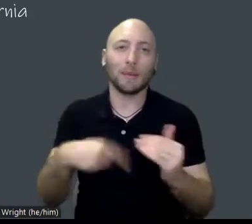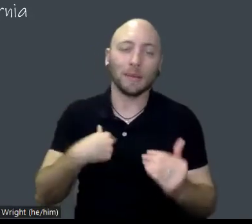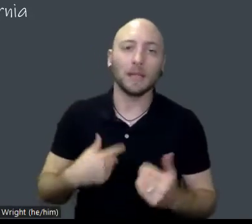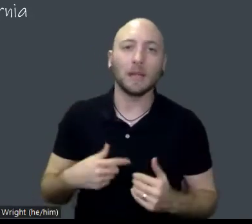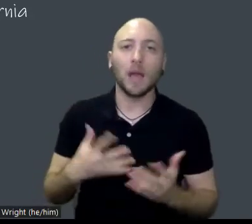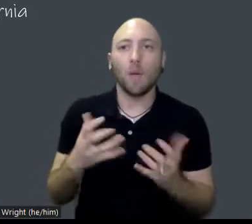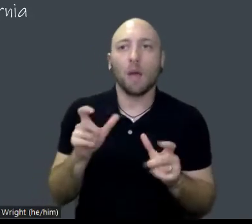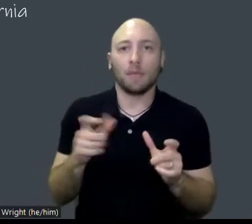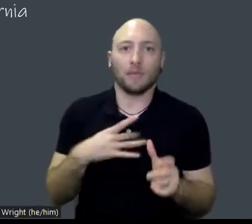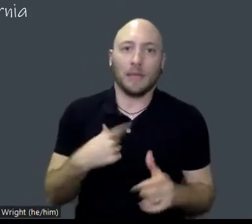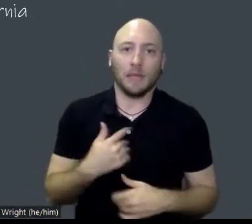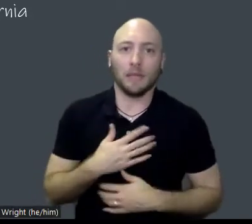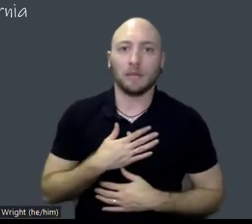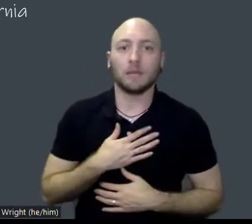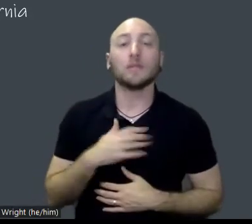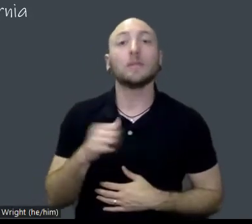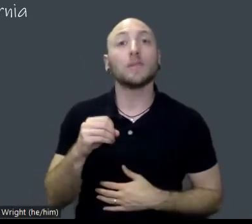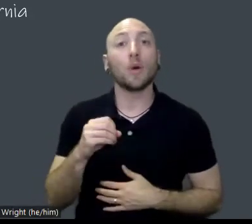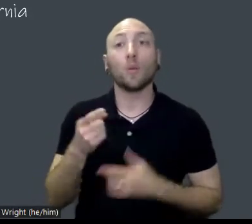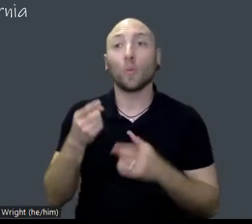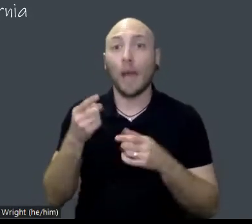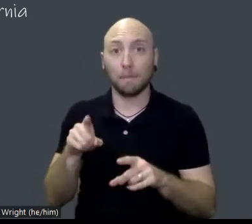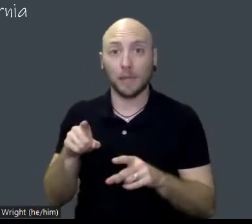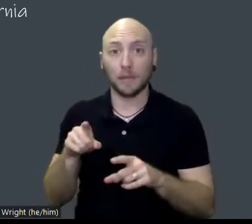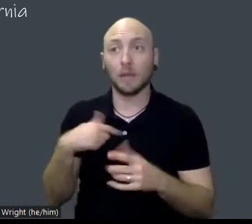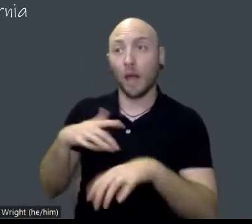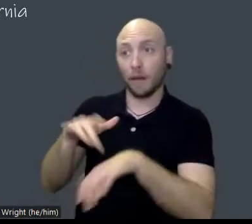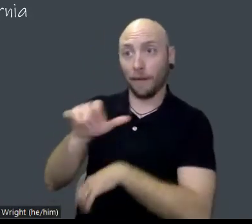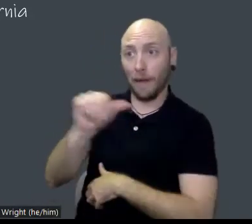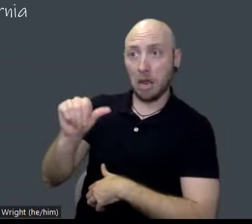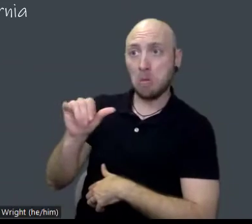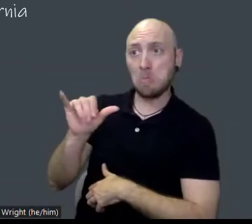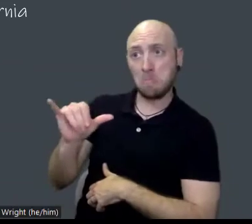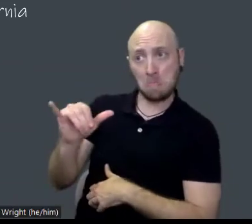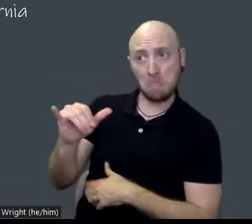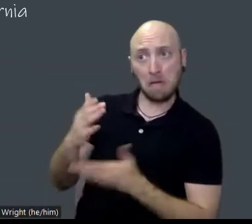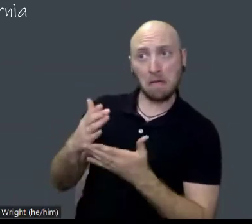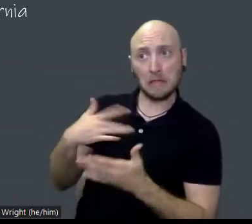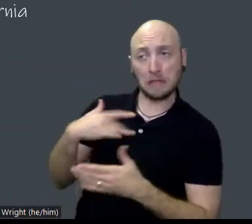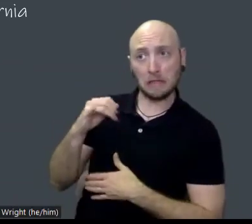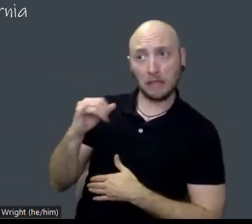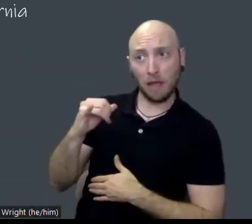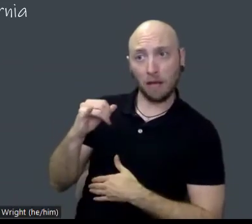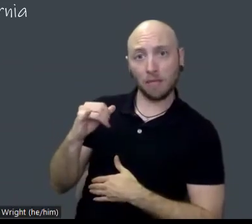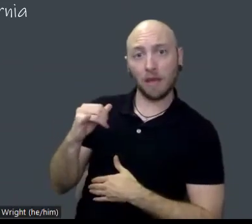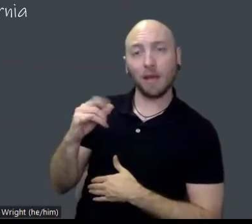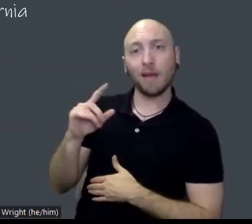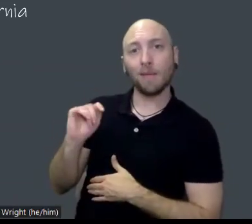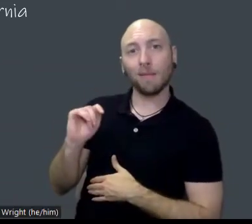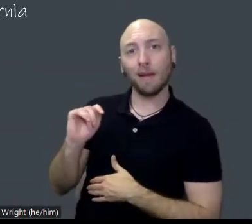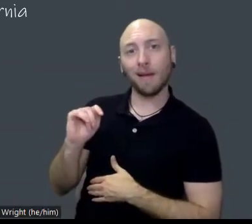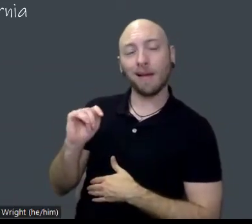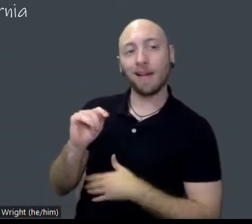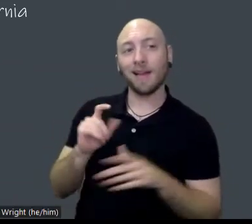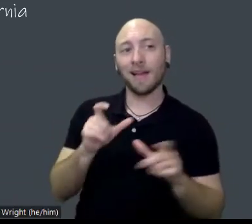peers. And I was able to get that approval through like people I met in the program, but I always gravitated towards the people who were